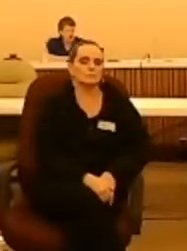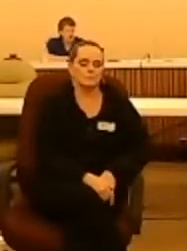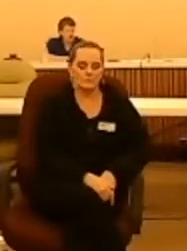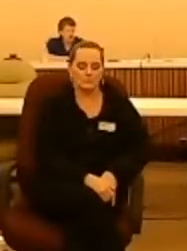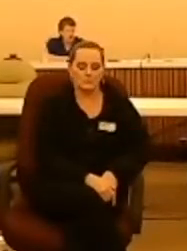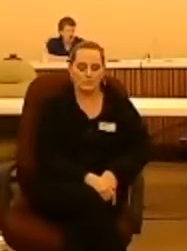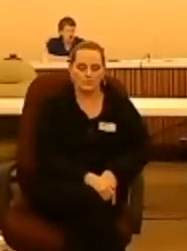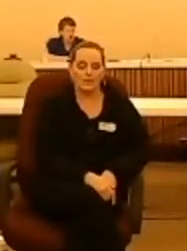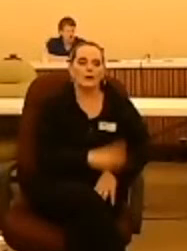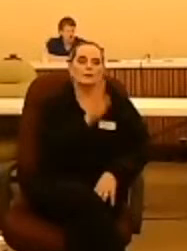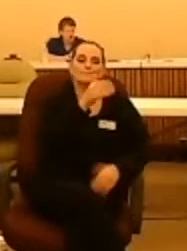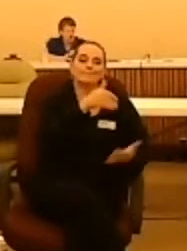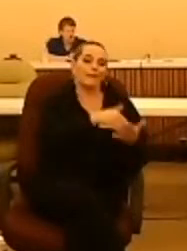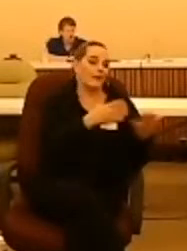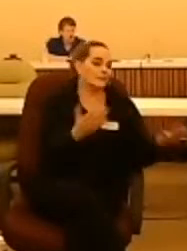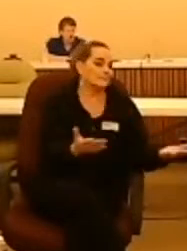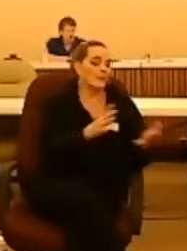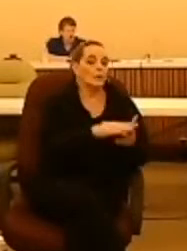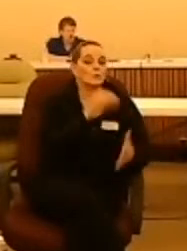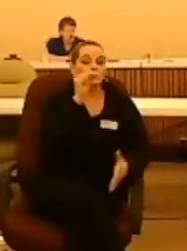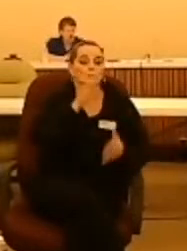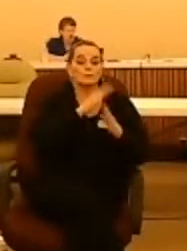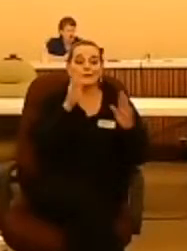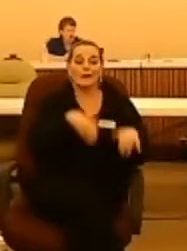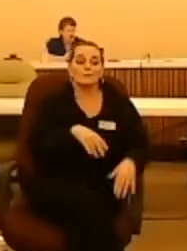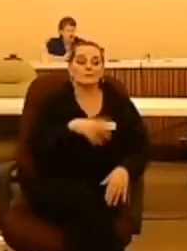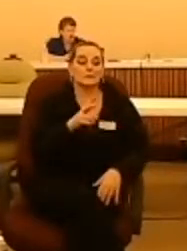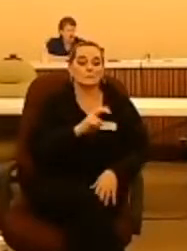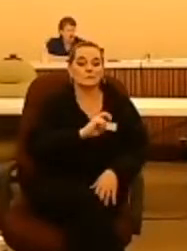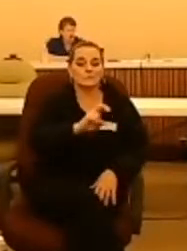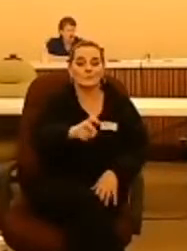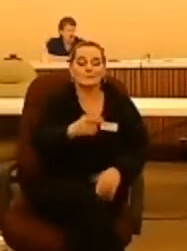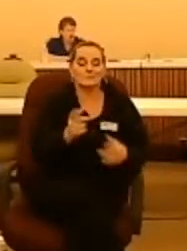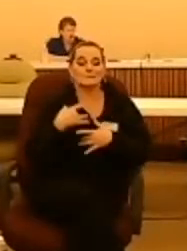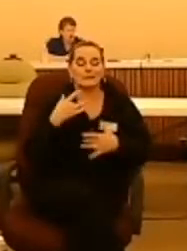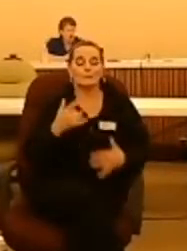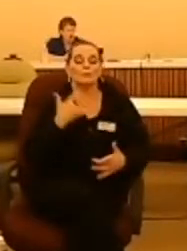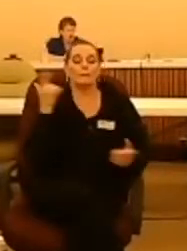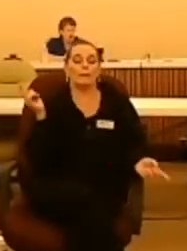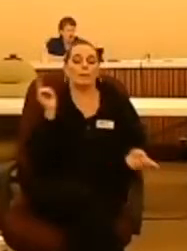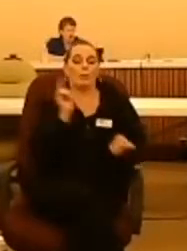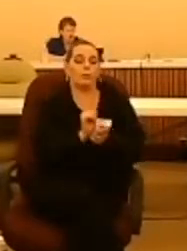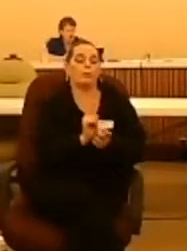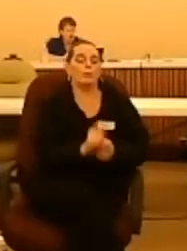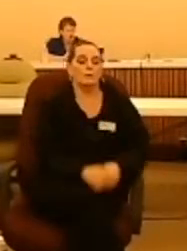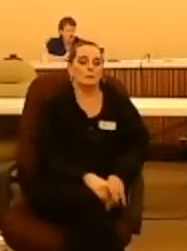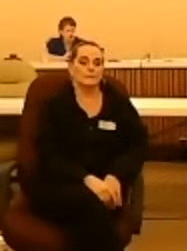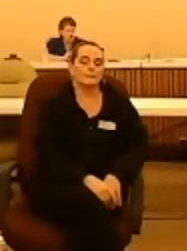Because again, student housing trips are typically lower than